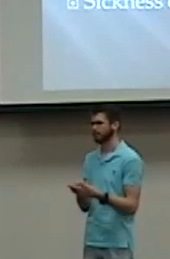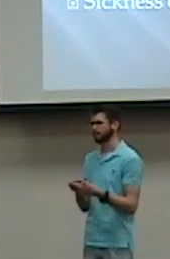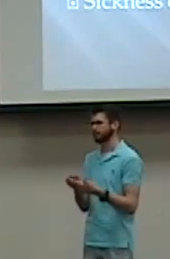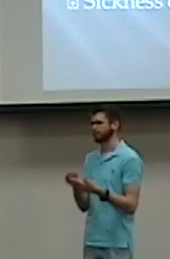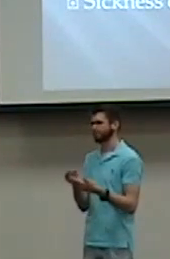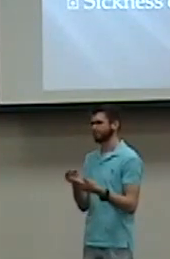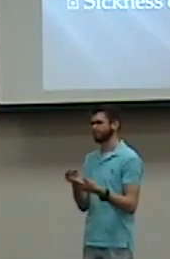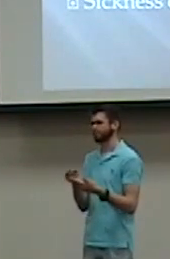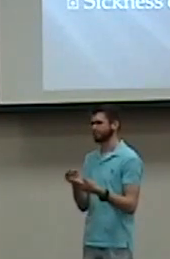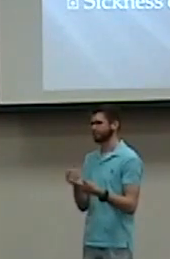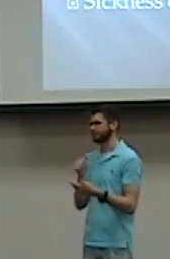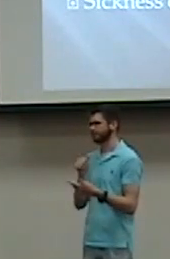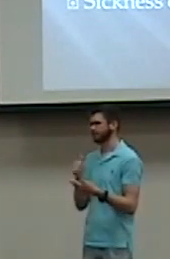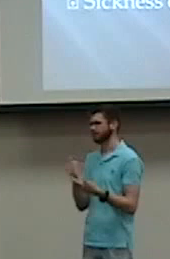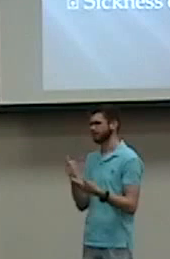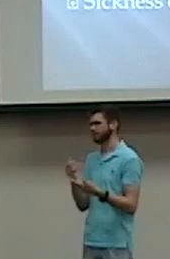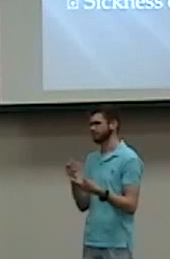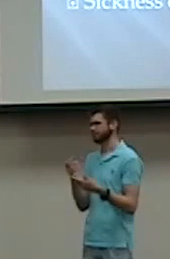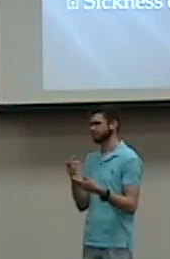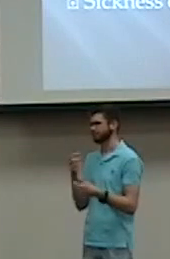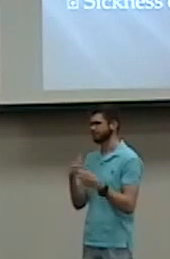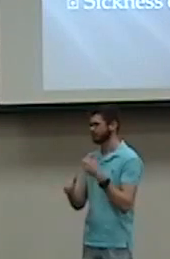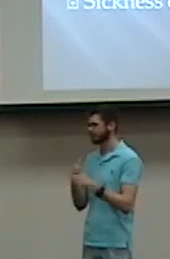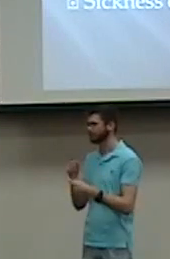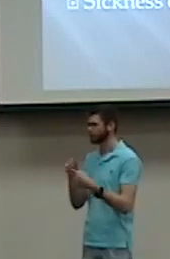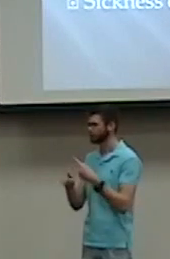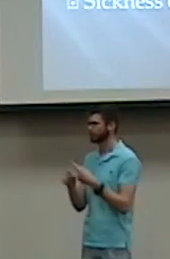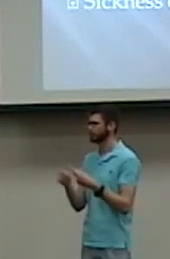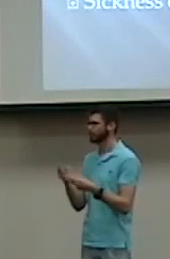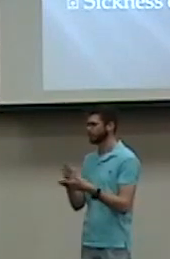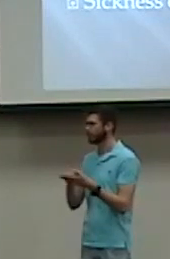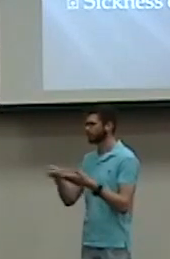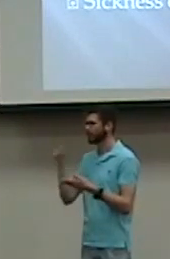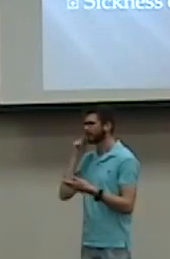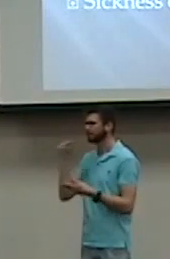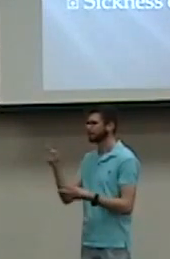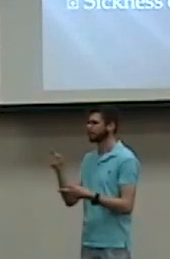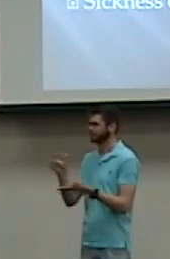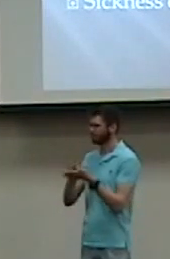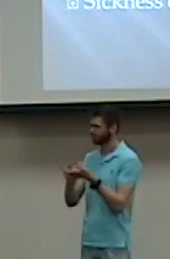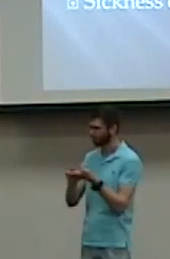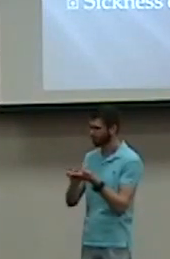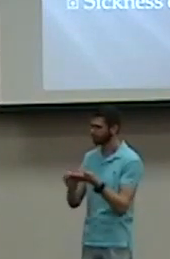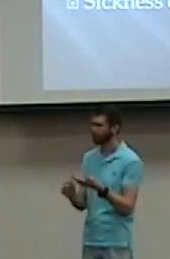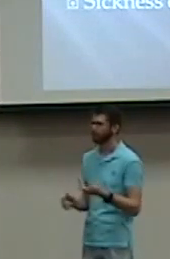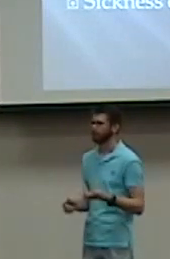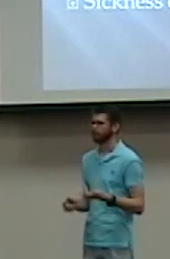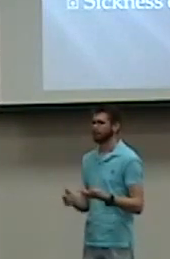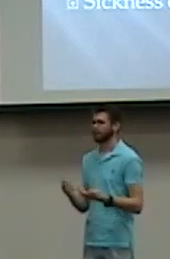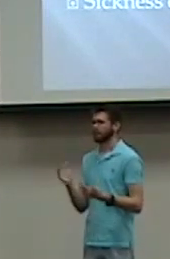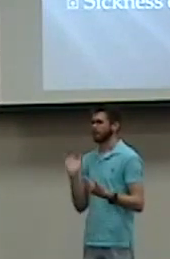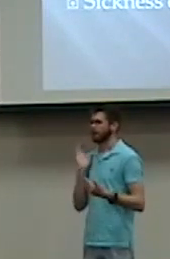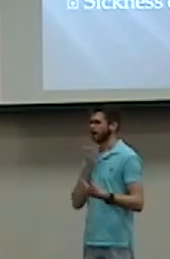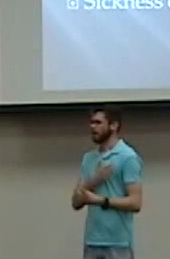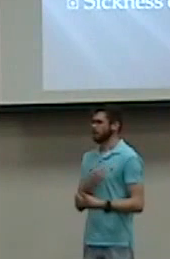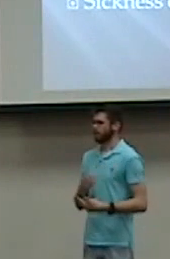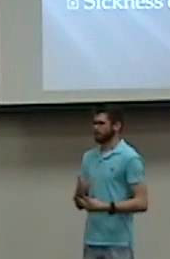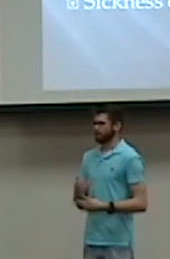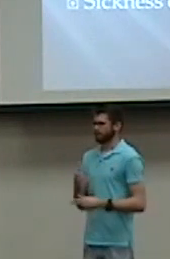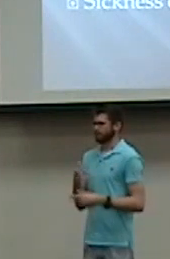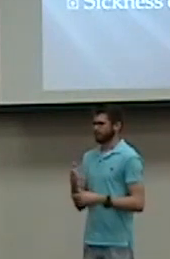separation begins, from the fact that the reputation begins to wane or self-confidence begins to